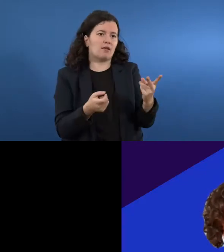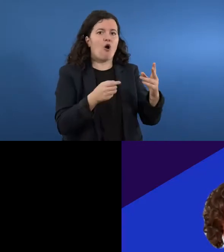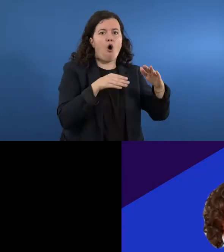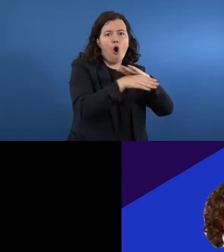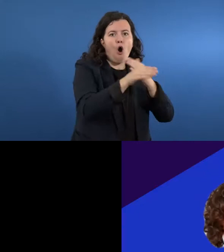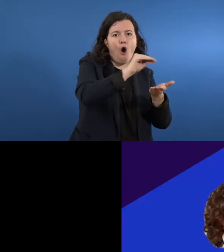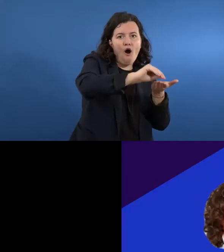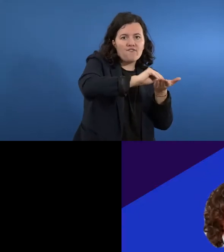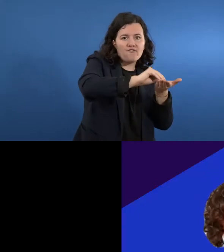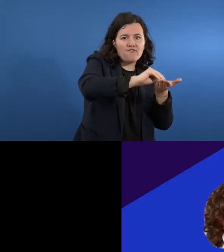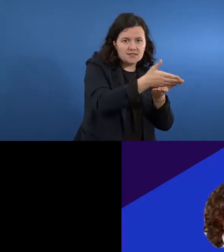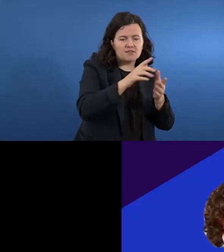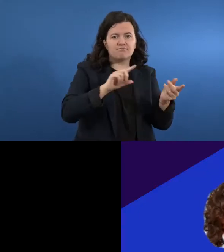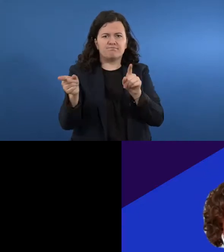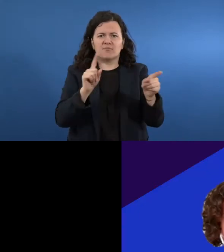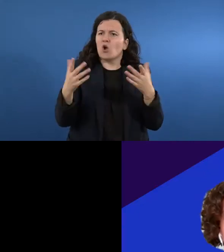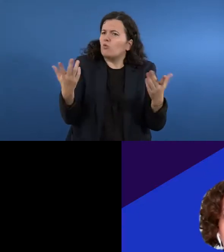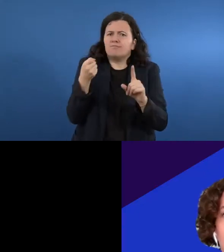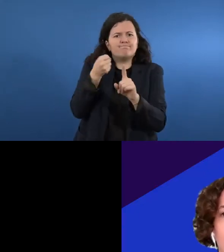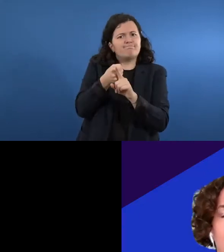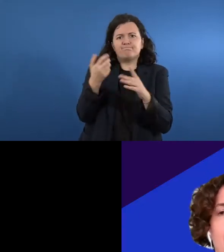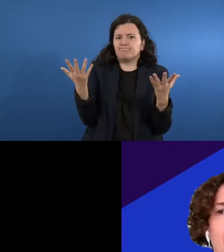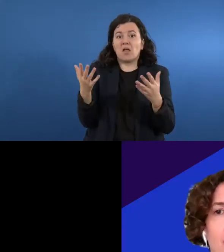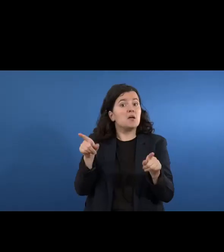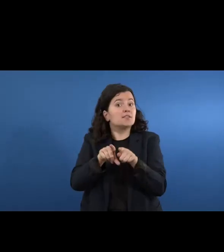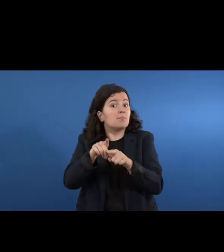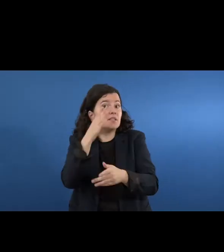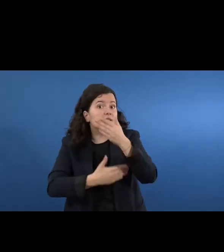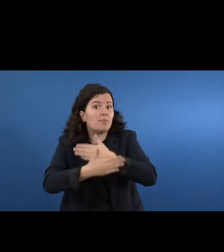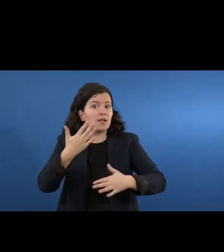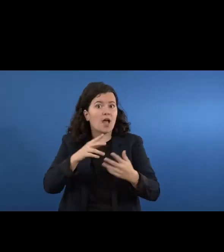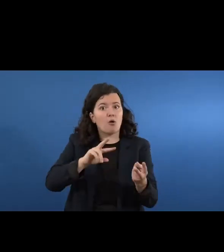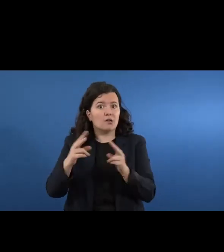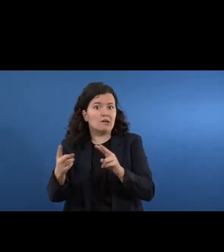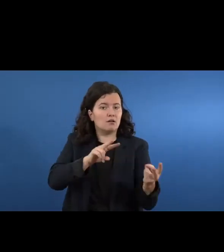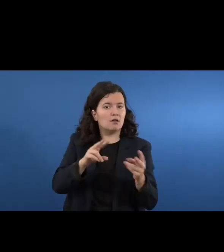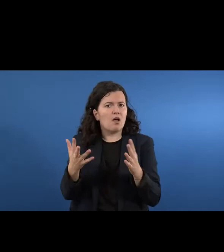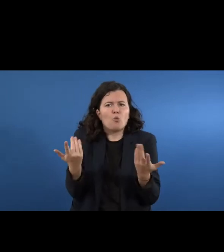with disabilities? Thanks, Jürgen.